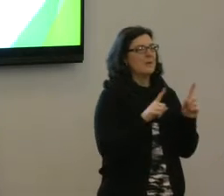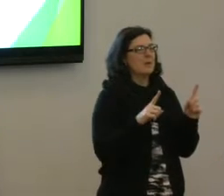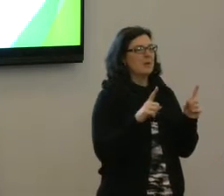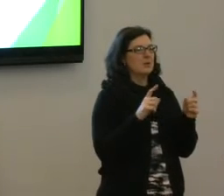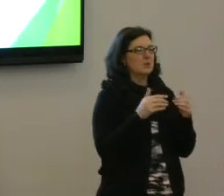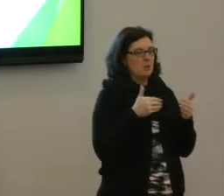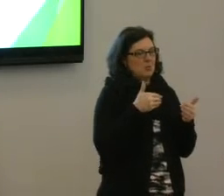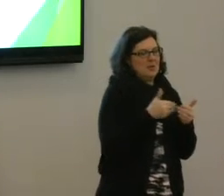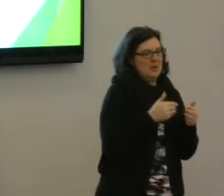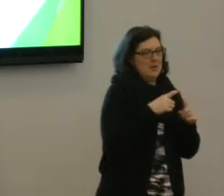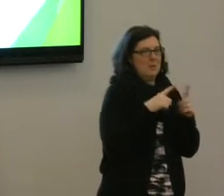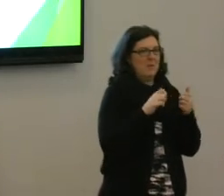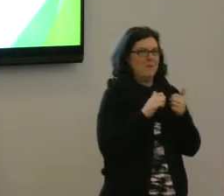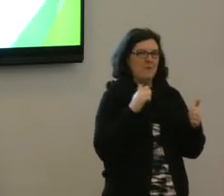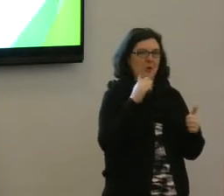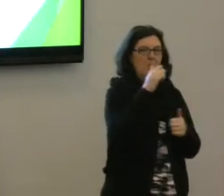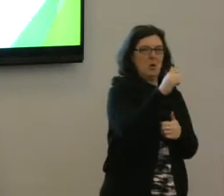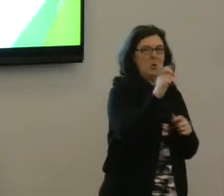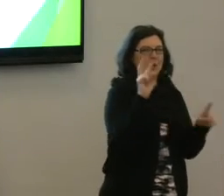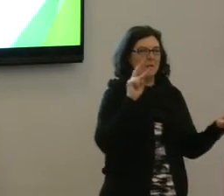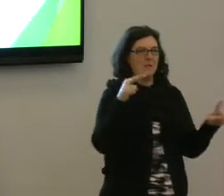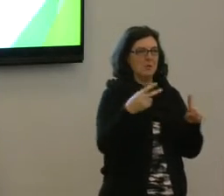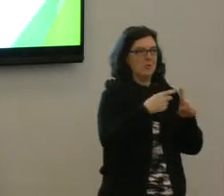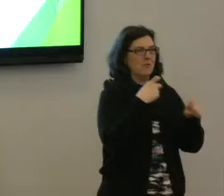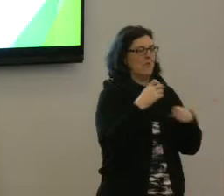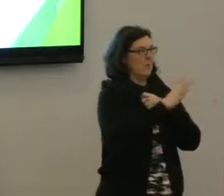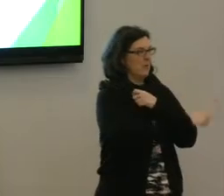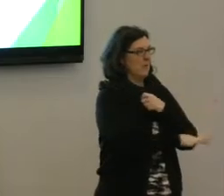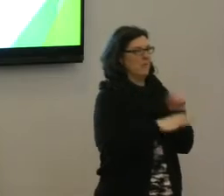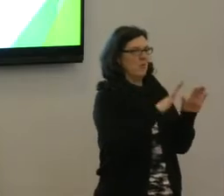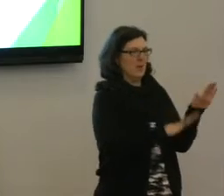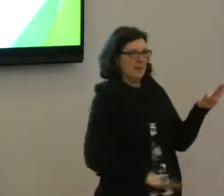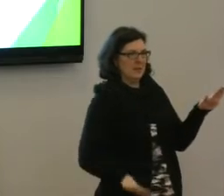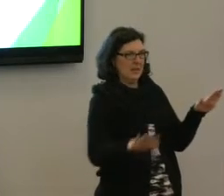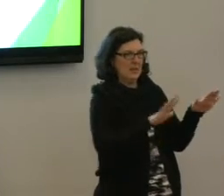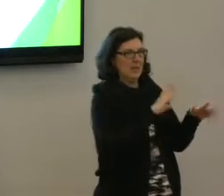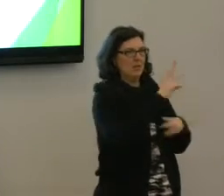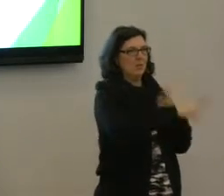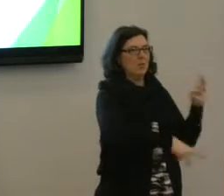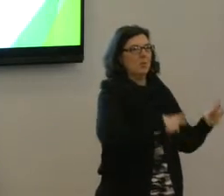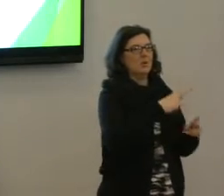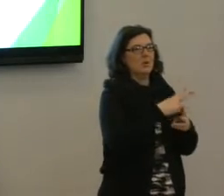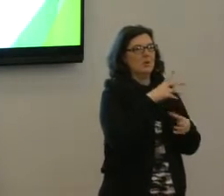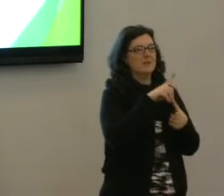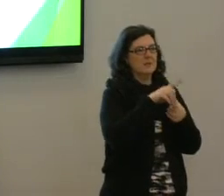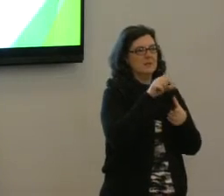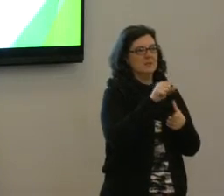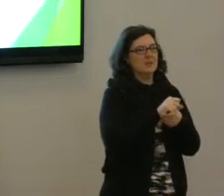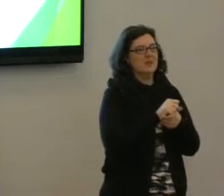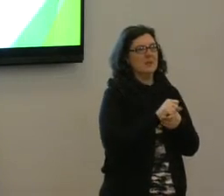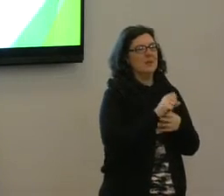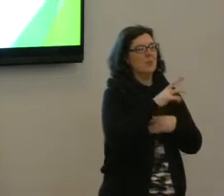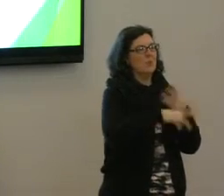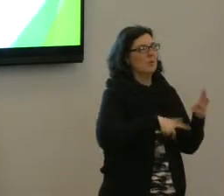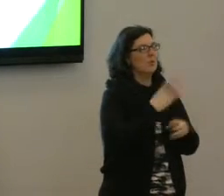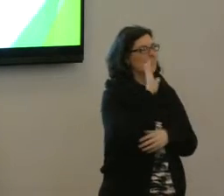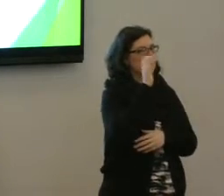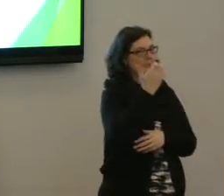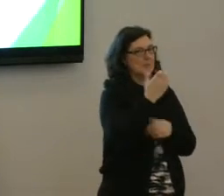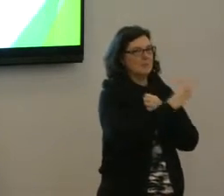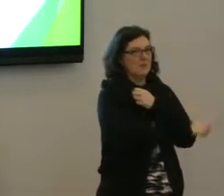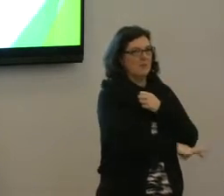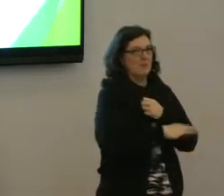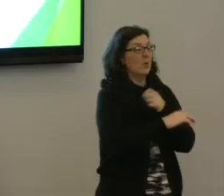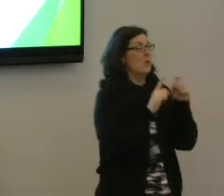So Far, A View from a Foreign Land, that the world of disability is a world that seems like a foreign land, but